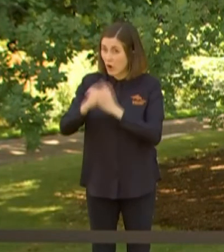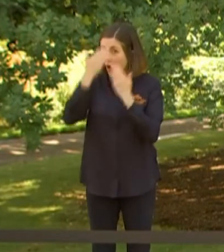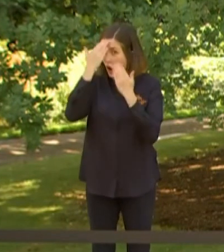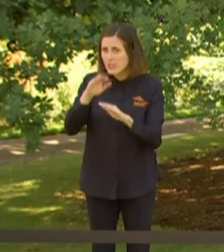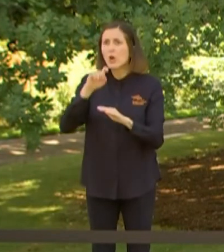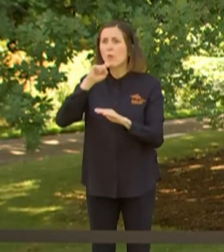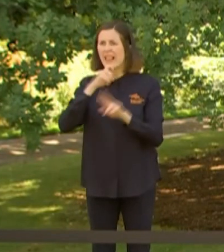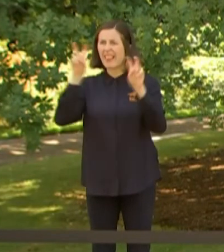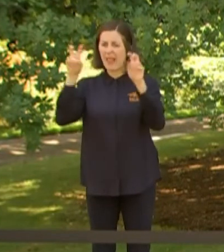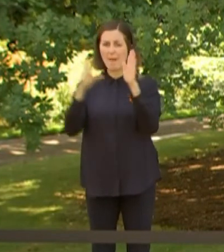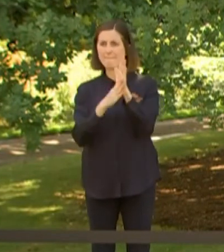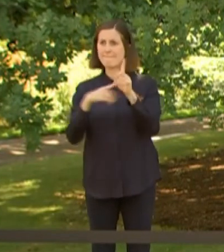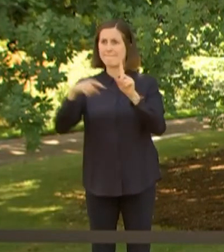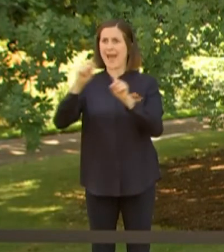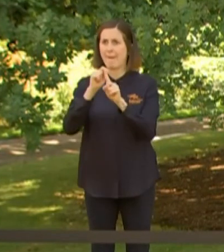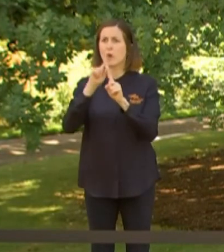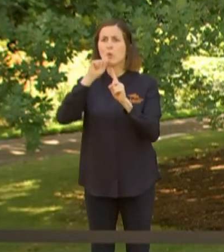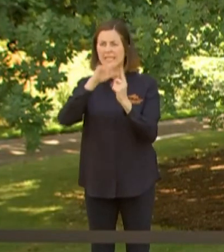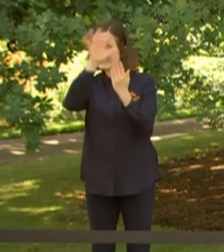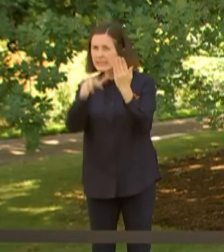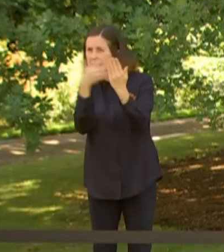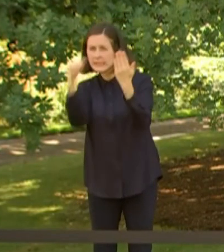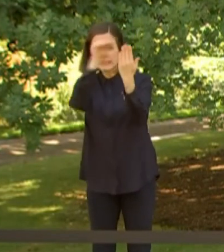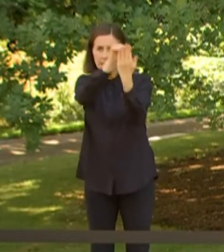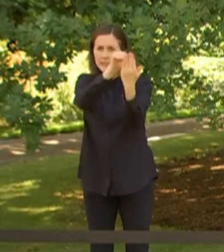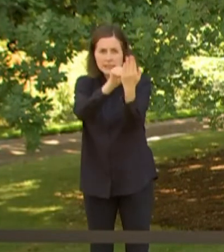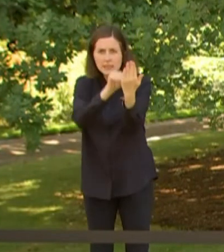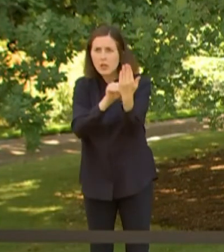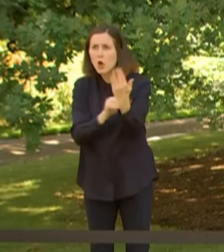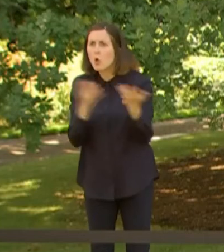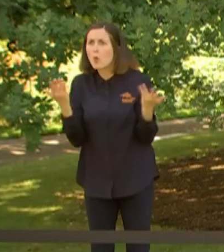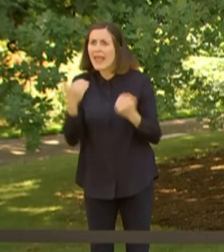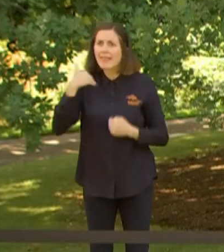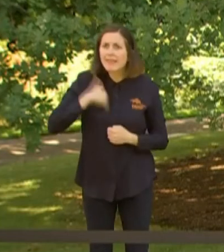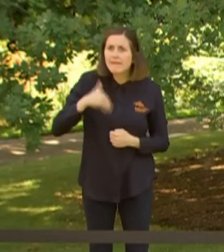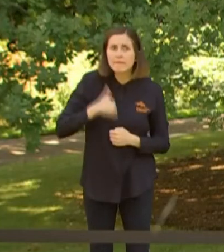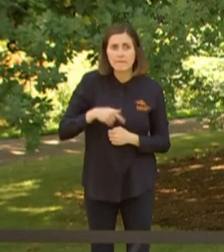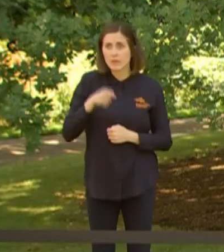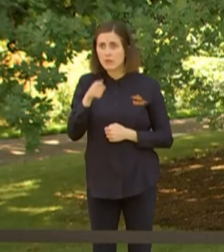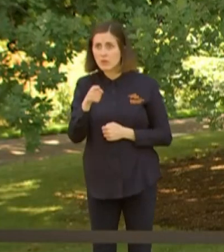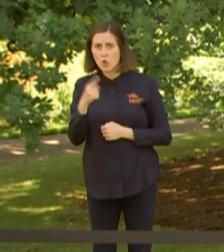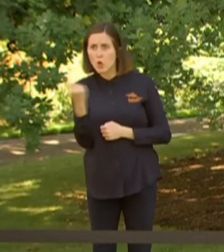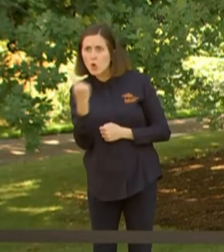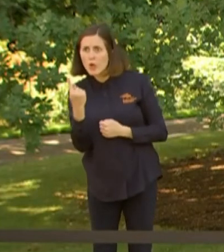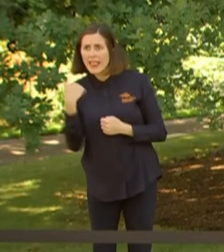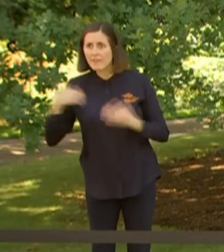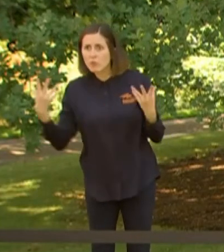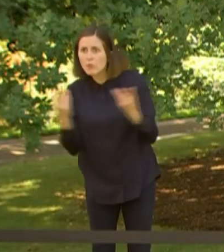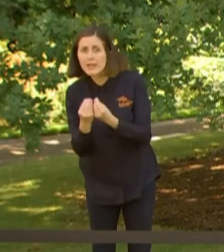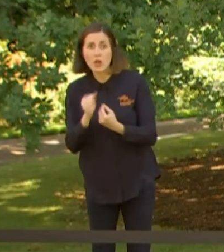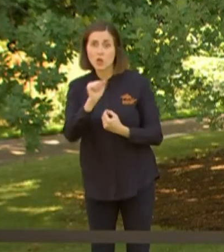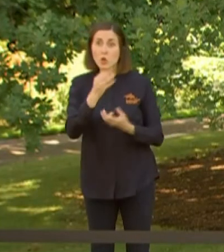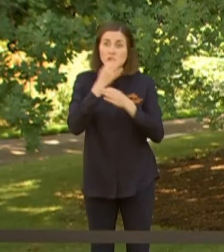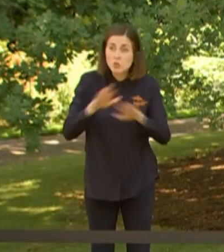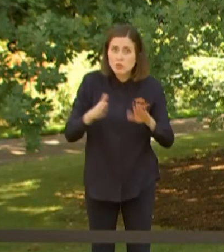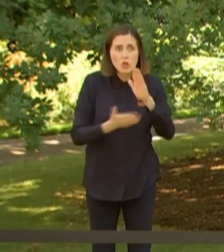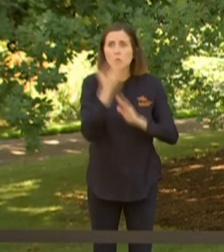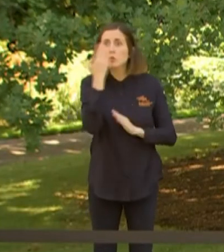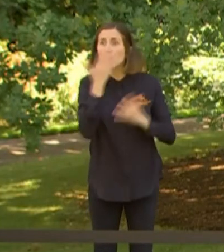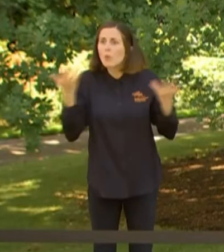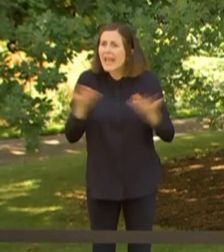be mapped. So who do they live with? Where do they live? Where do the people in their homes work? Where do the kids go to school? And the reason we're